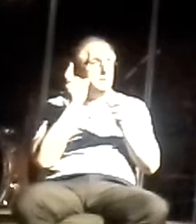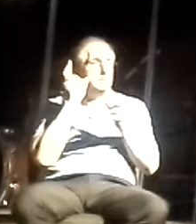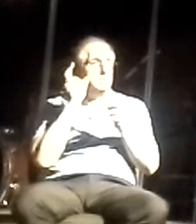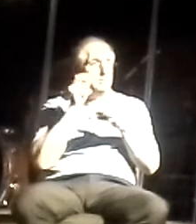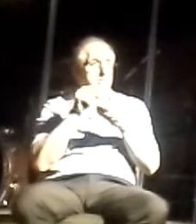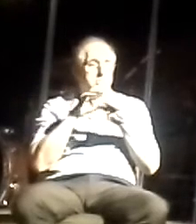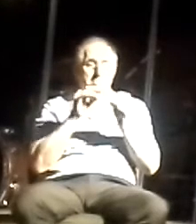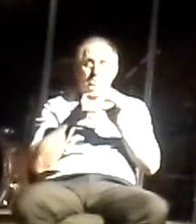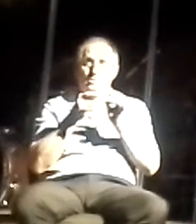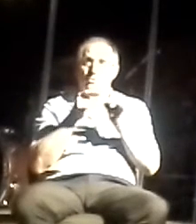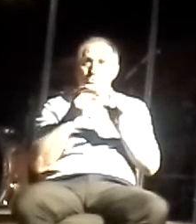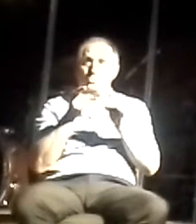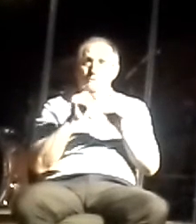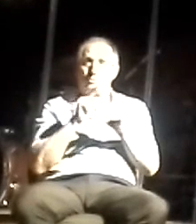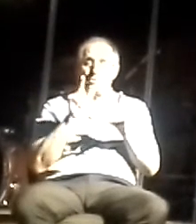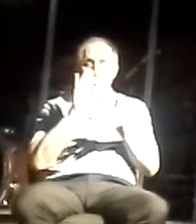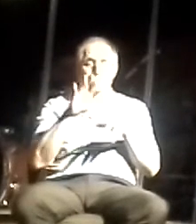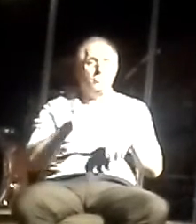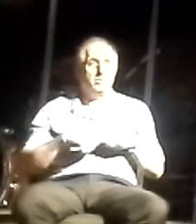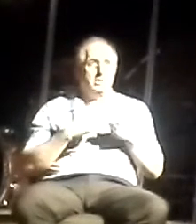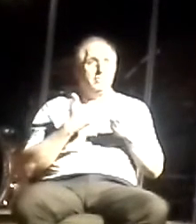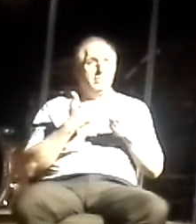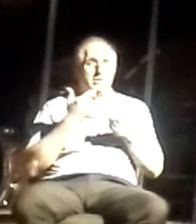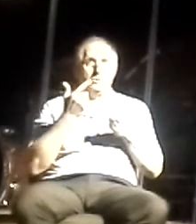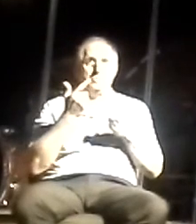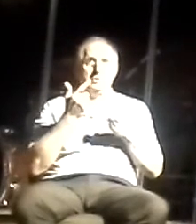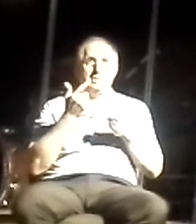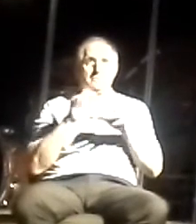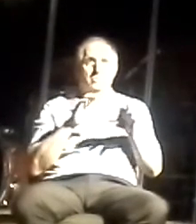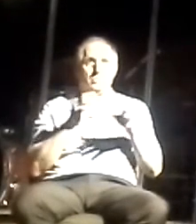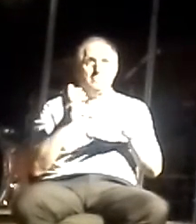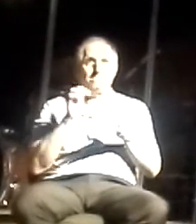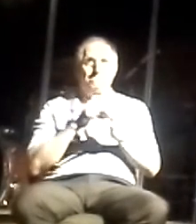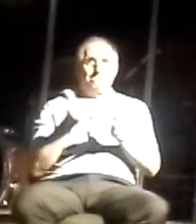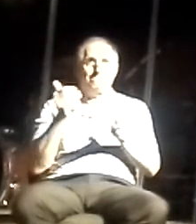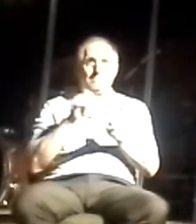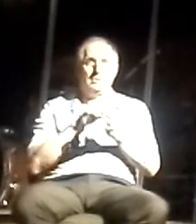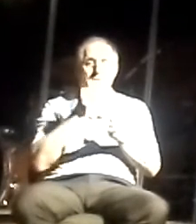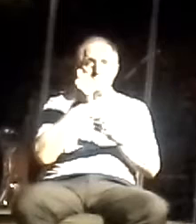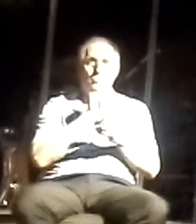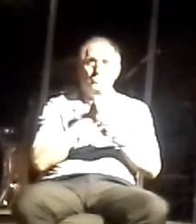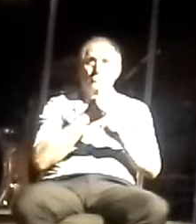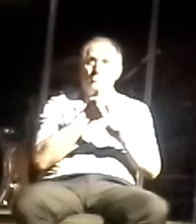question. Do you have something in your life that you just keep doing that you know is hurting you?